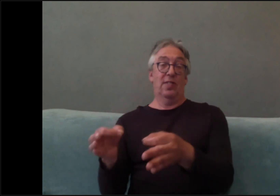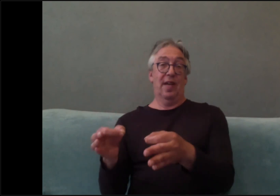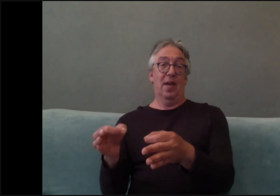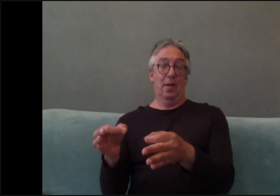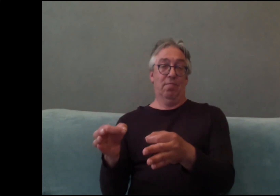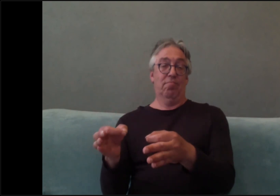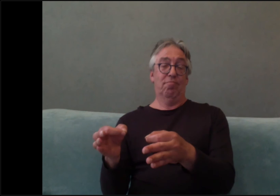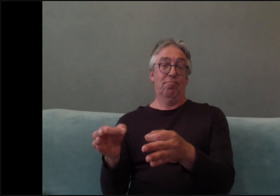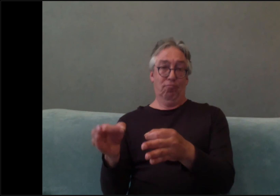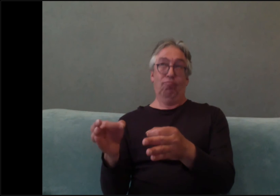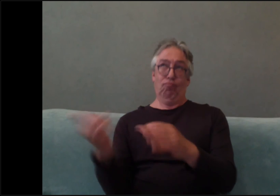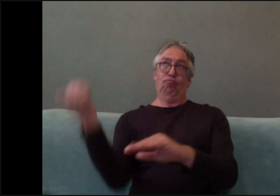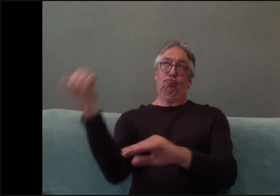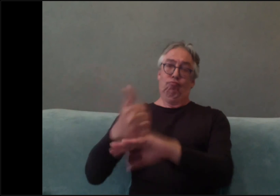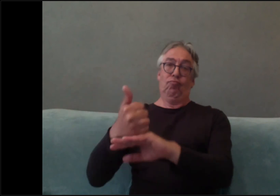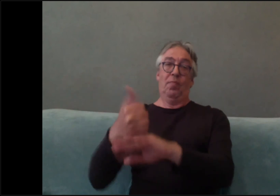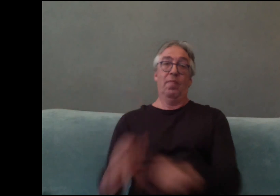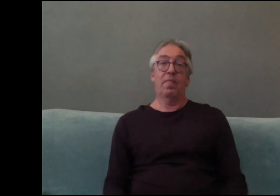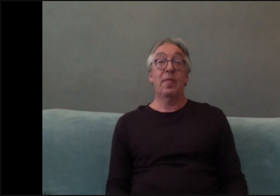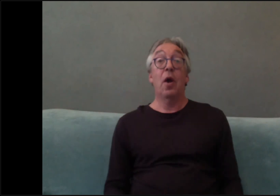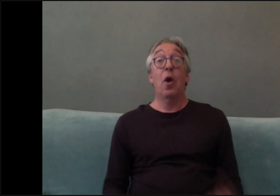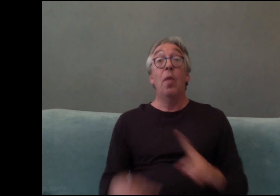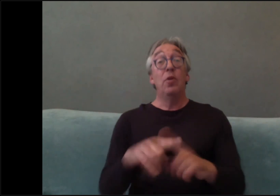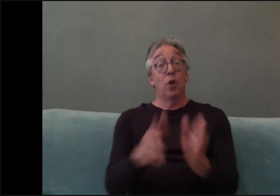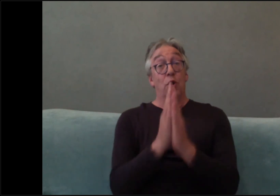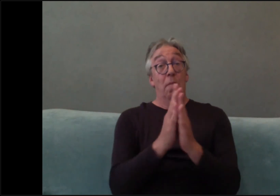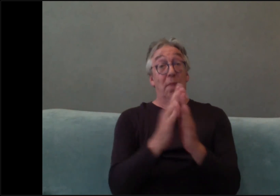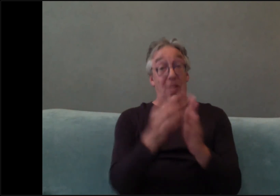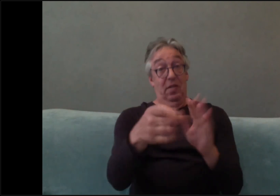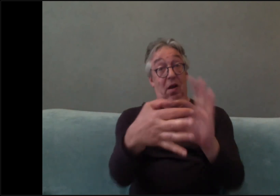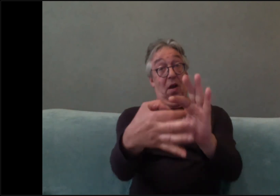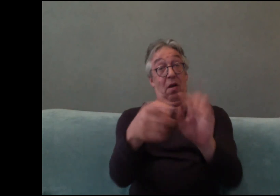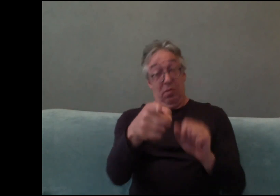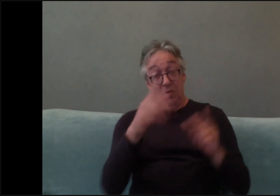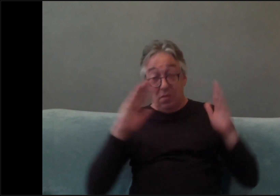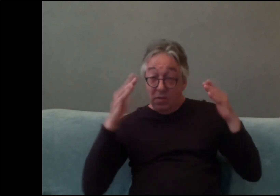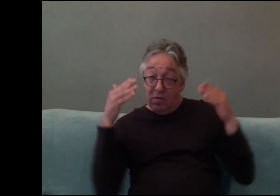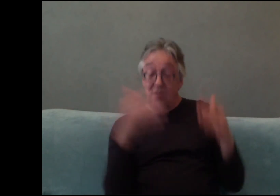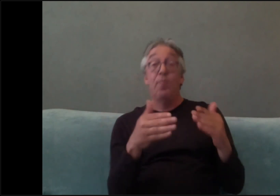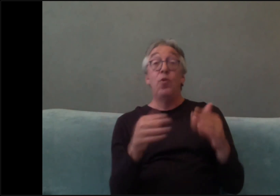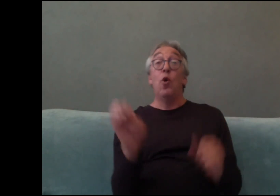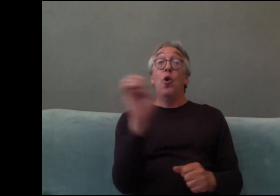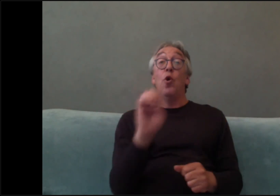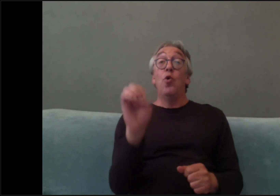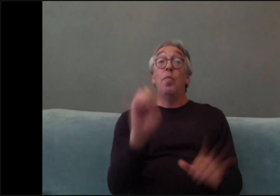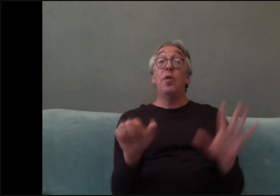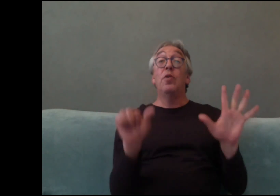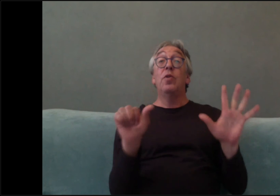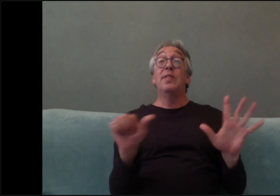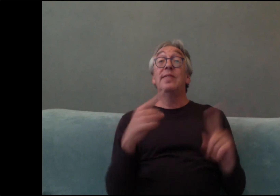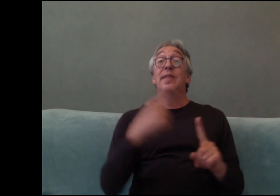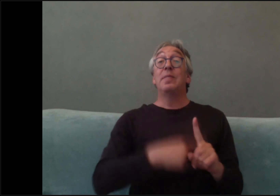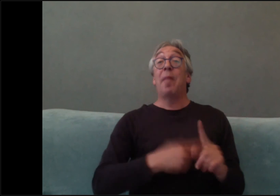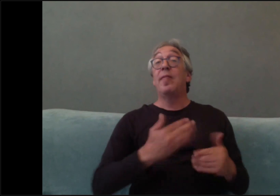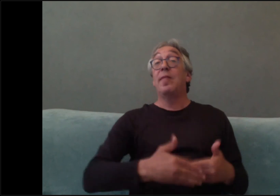said before, engage in the European semester, in particular by influencing and monitoring in your country the